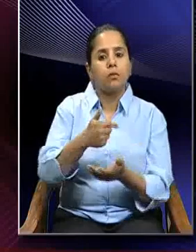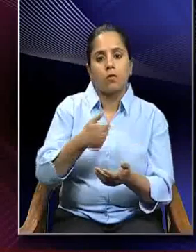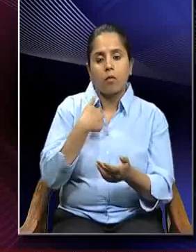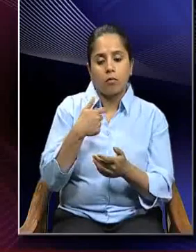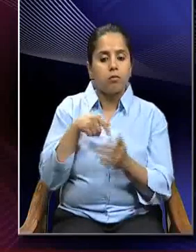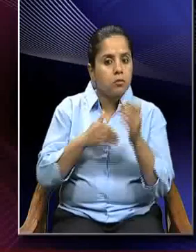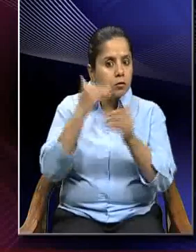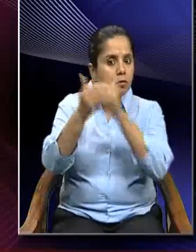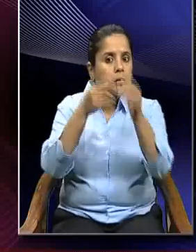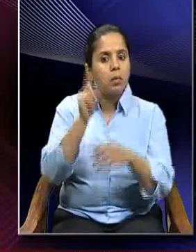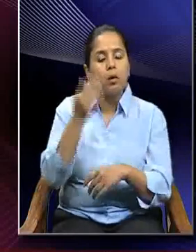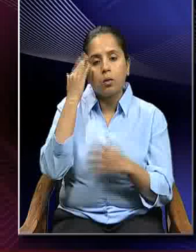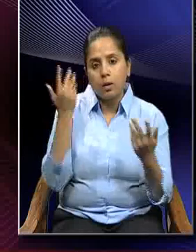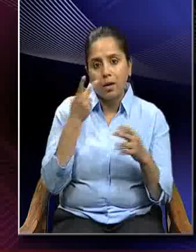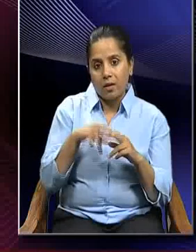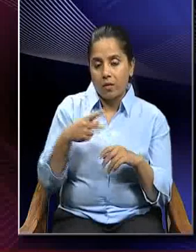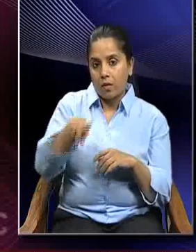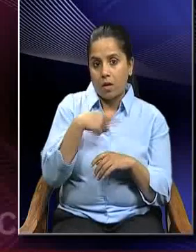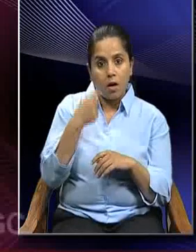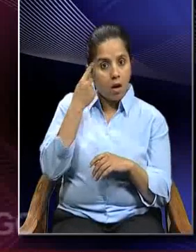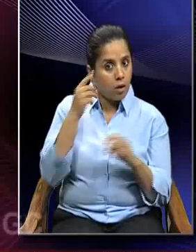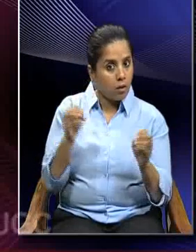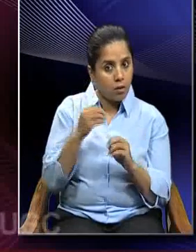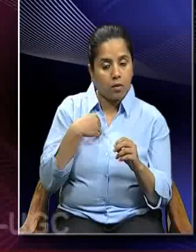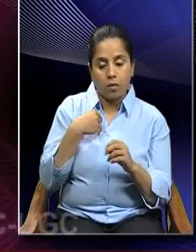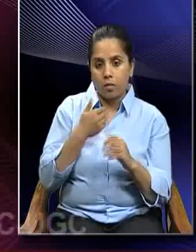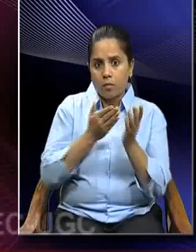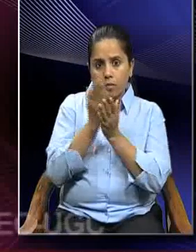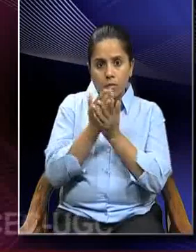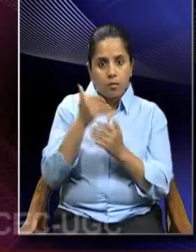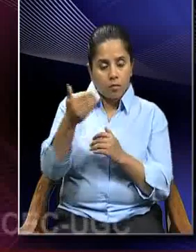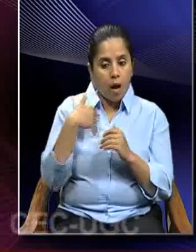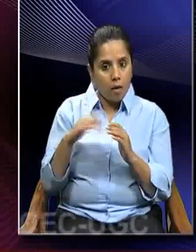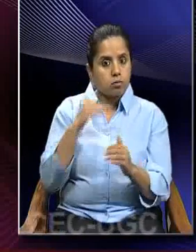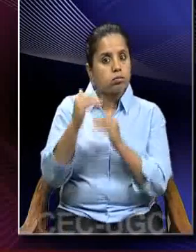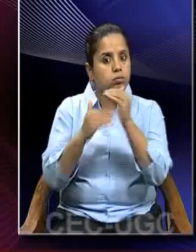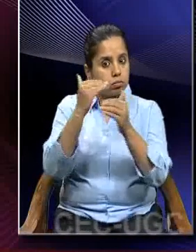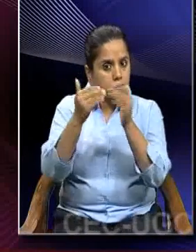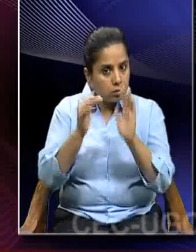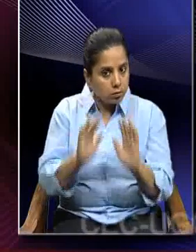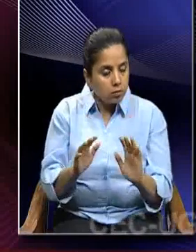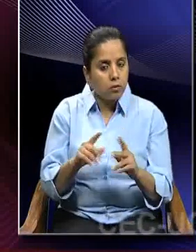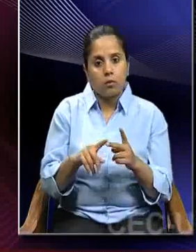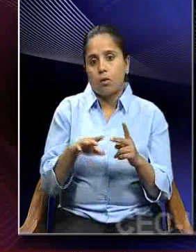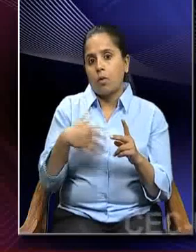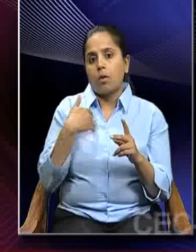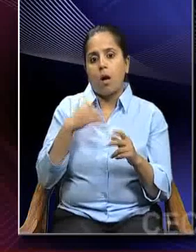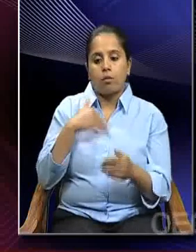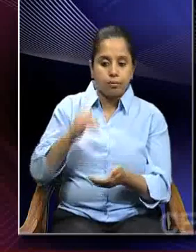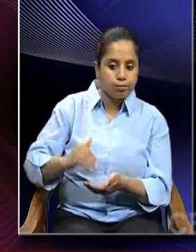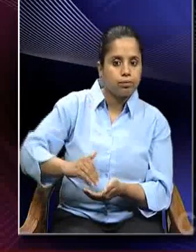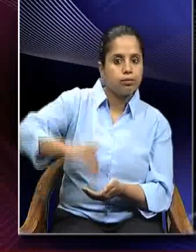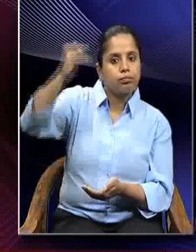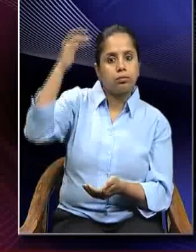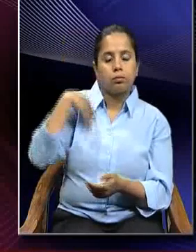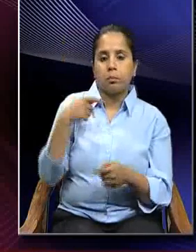self-development? Because unless we understand the way we have been developed, the way we have been raised, we